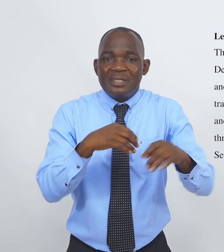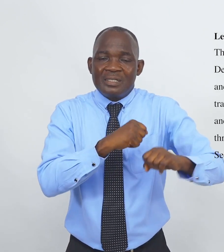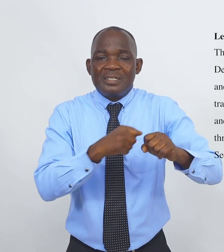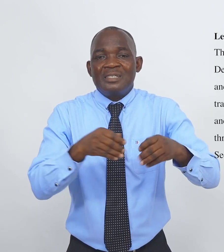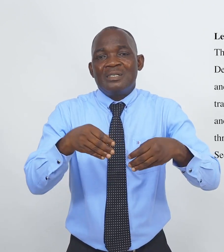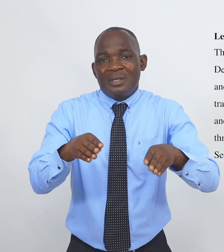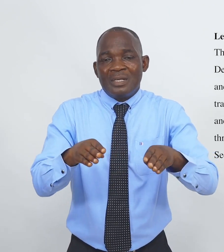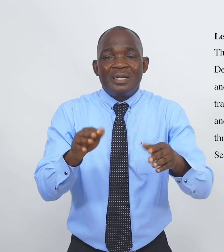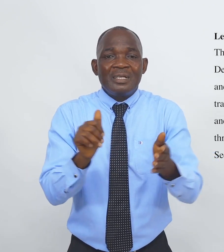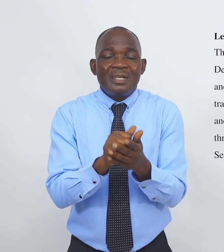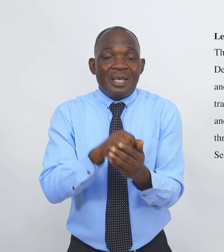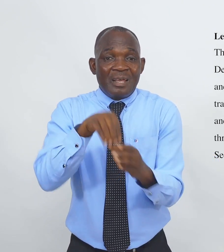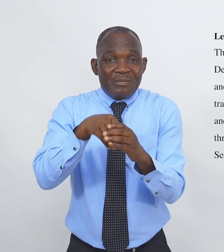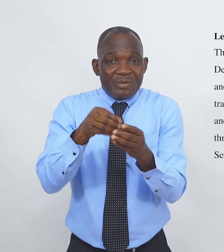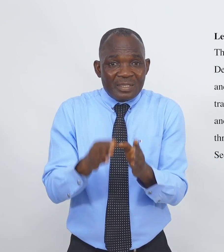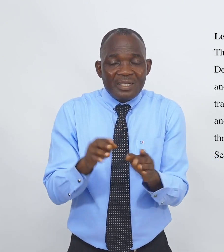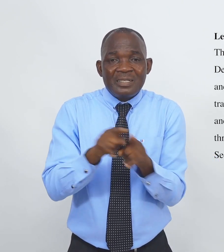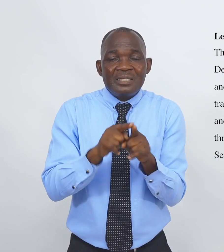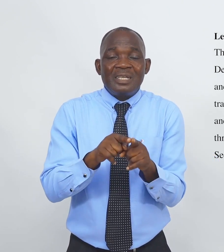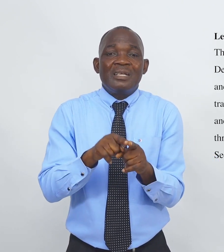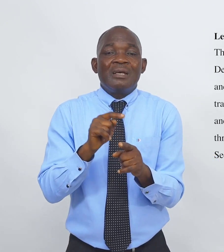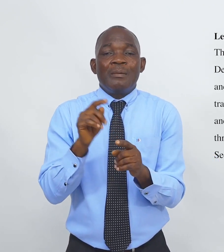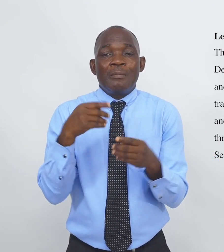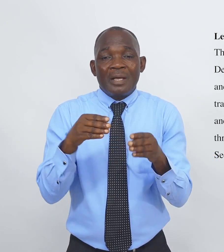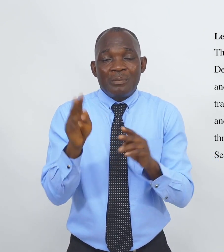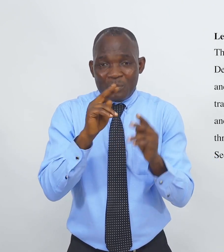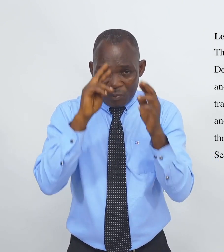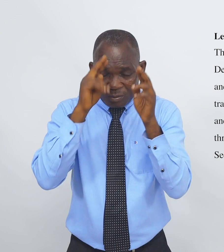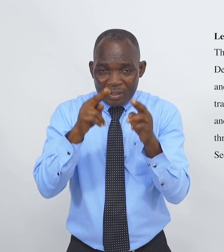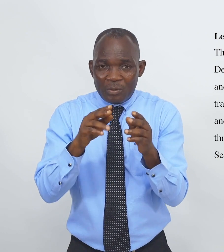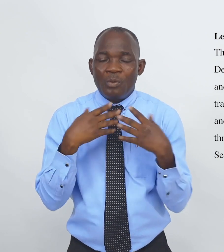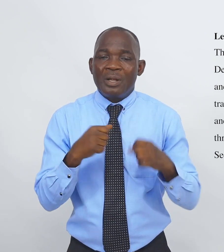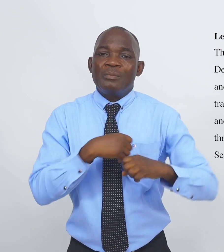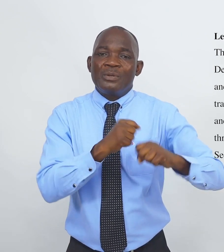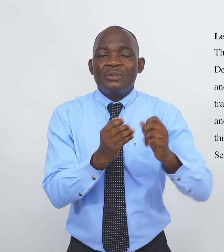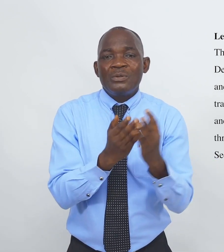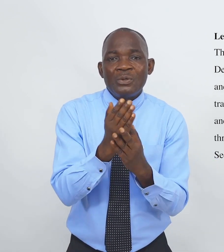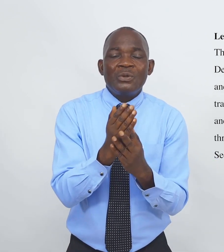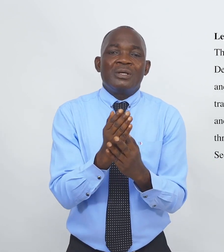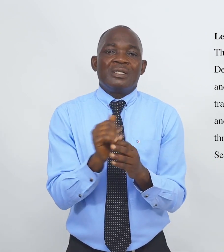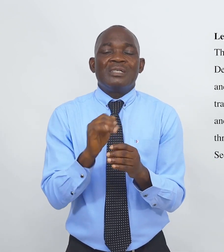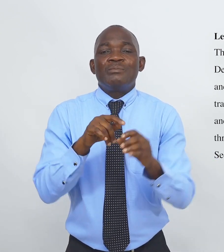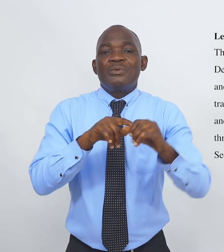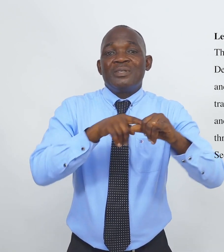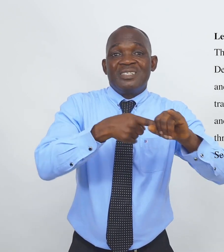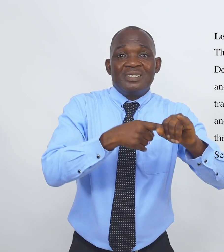market in which investors and the integrity of the market are protected through the proactive implementation of the